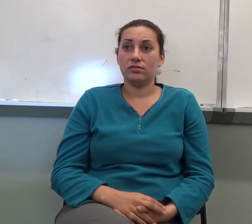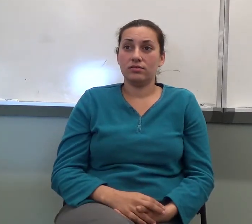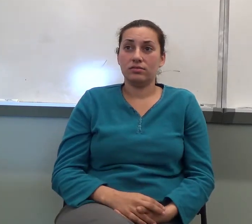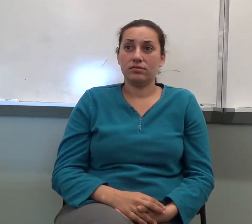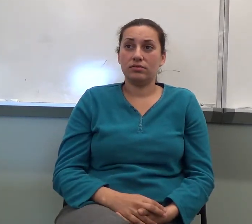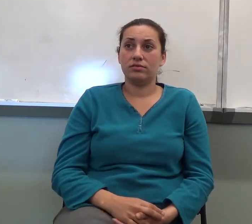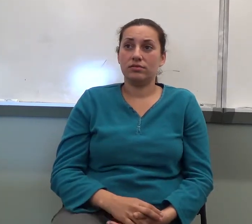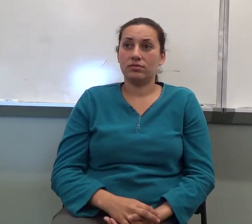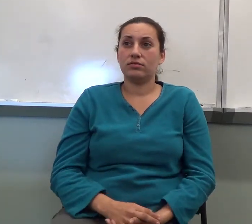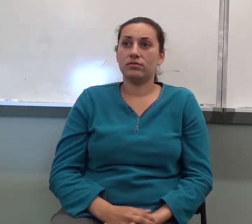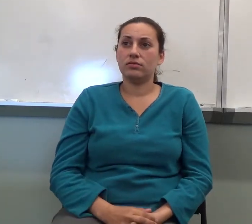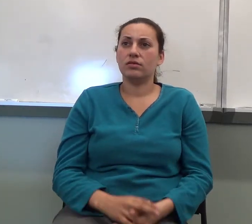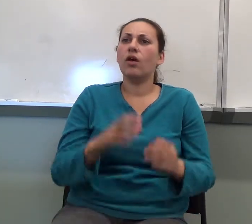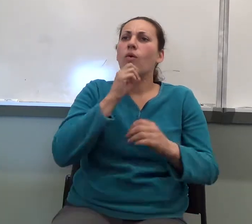And that gives us this number,